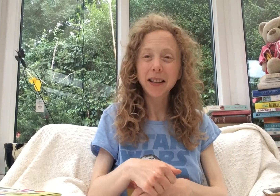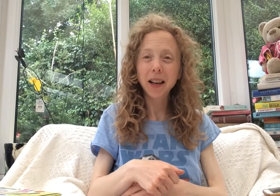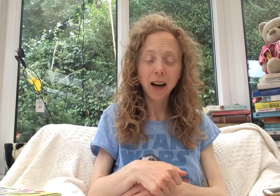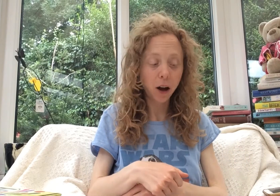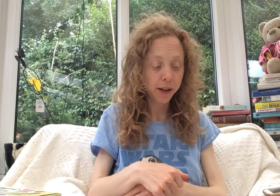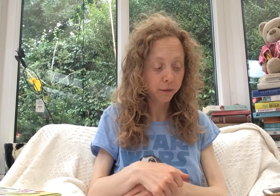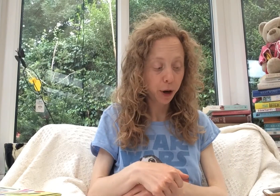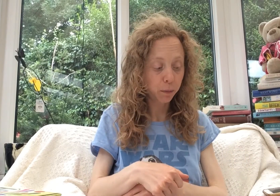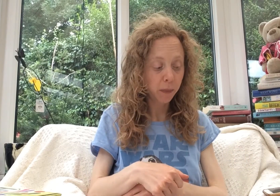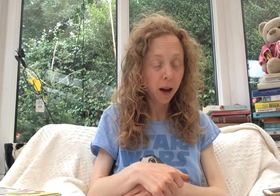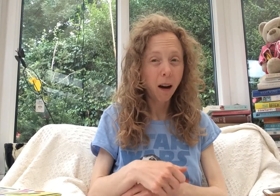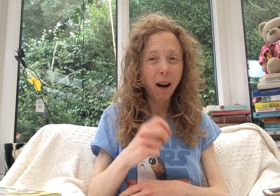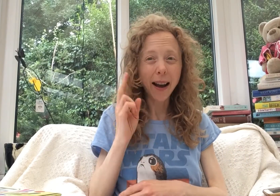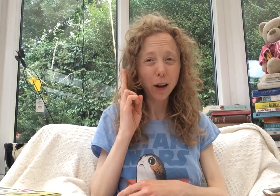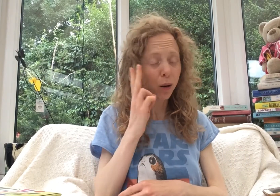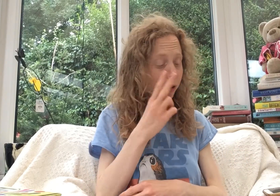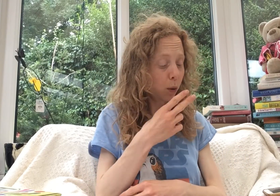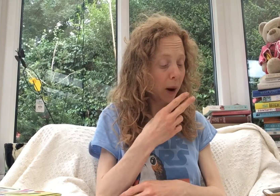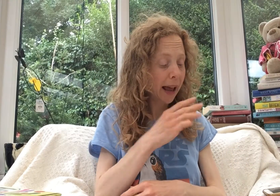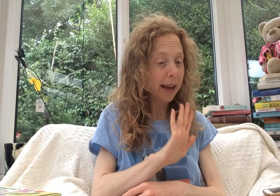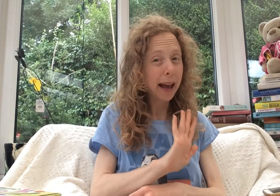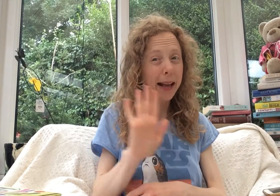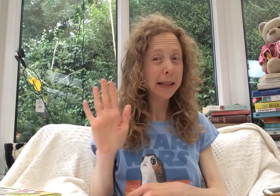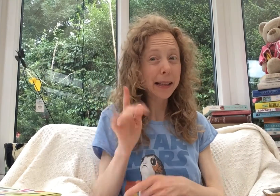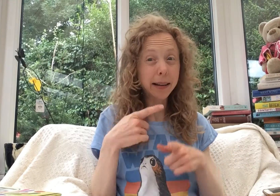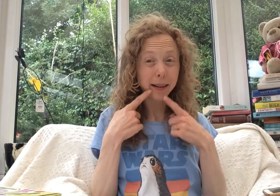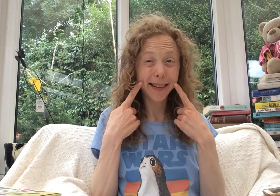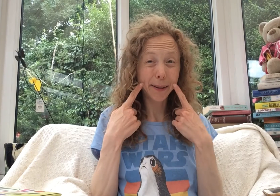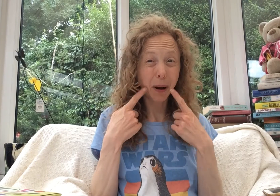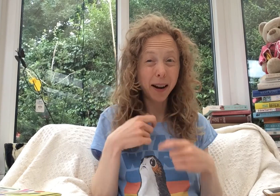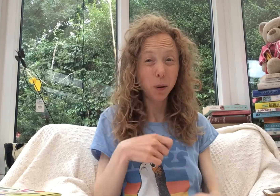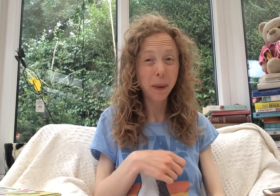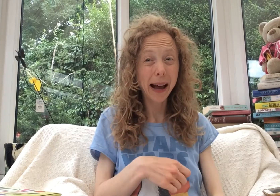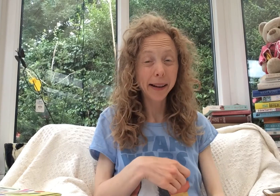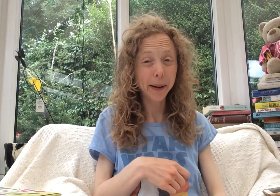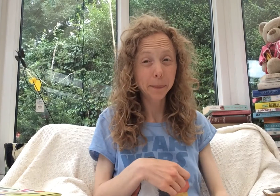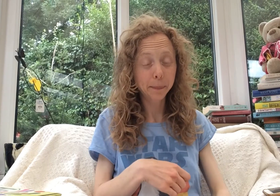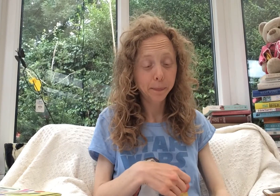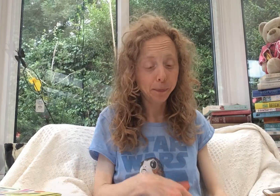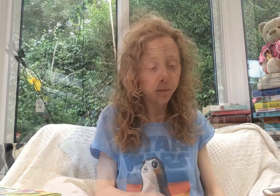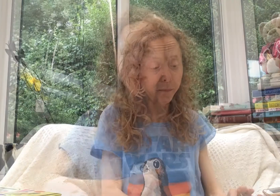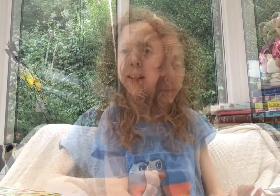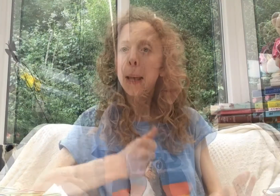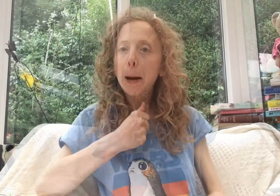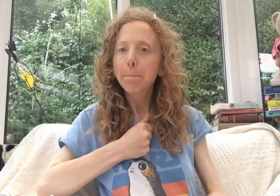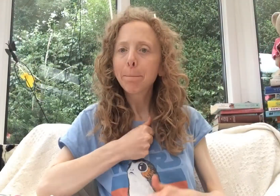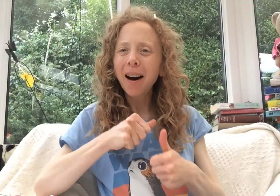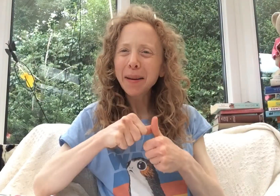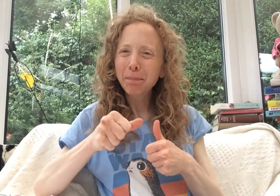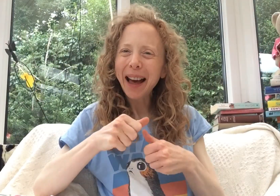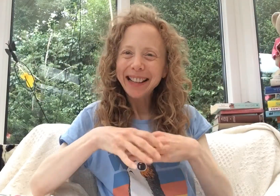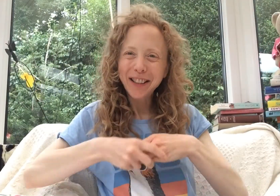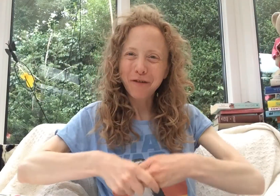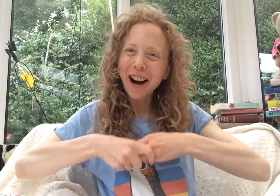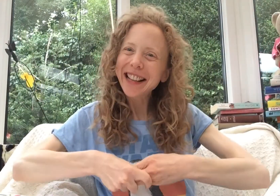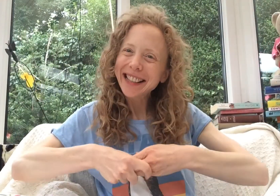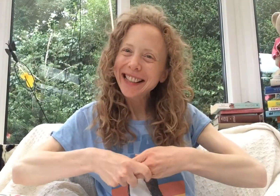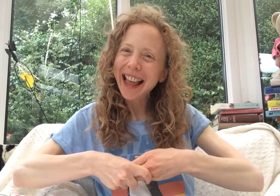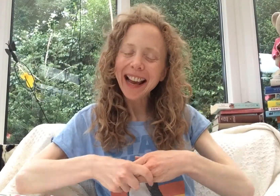the classroom, I looked away and didn't smile back. My best friends that